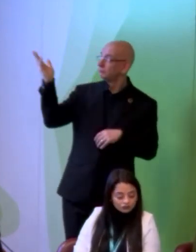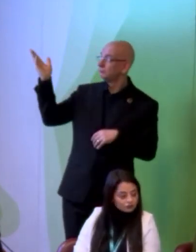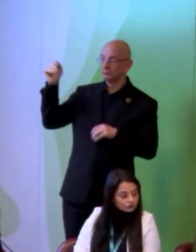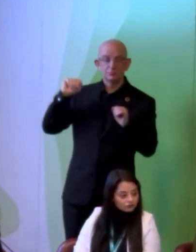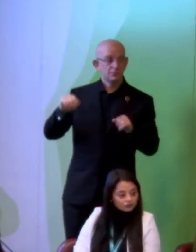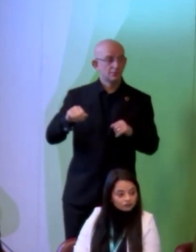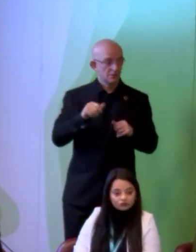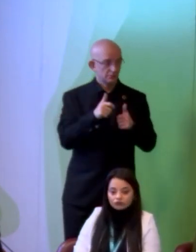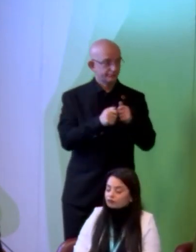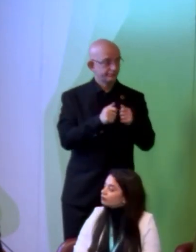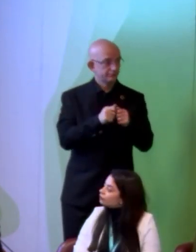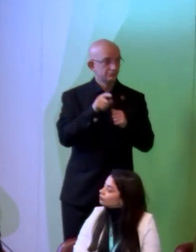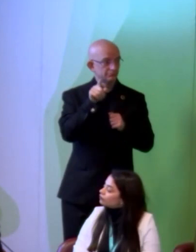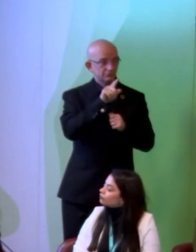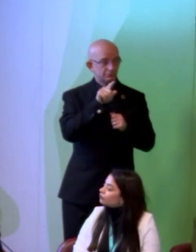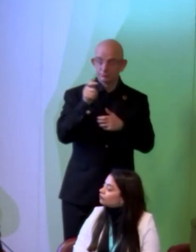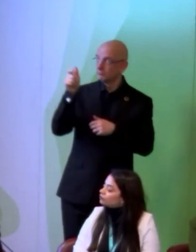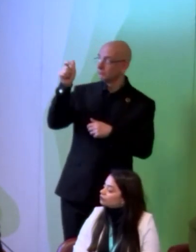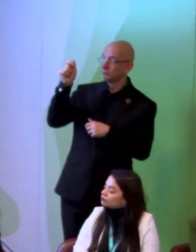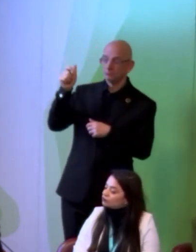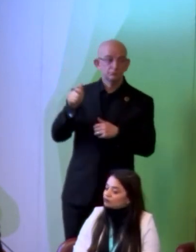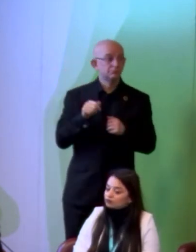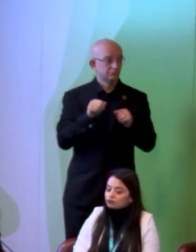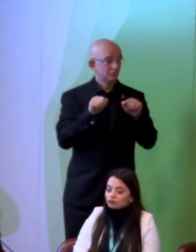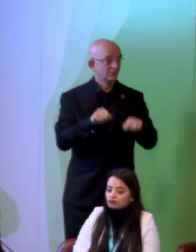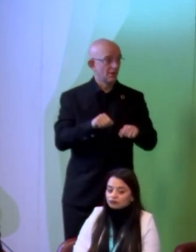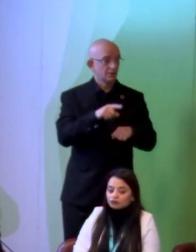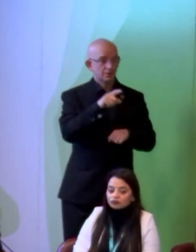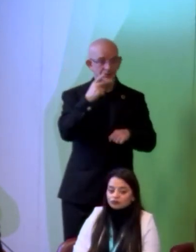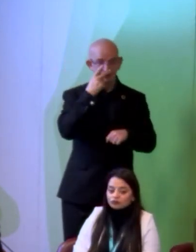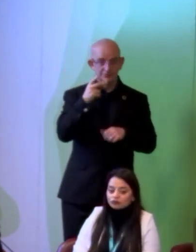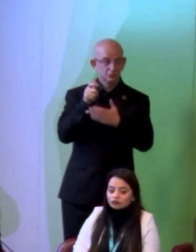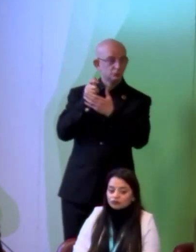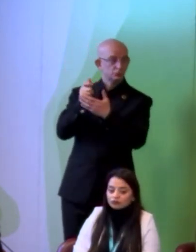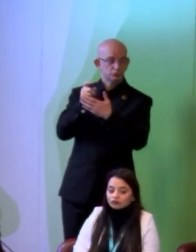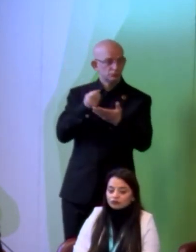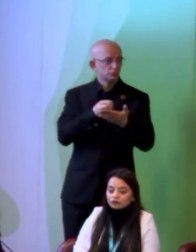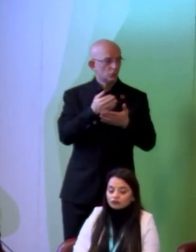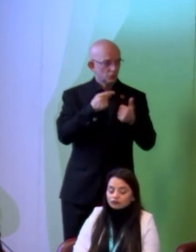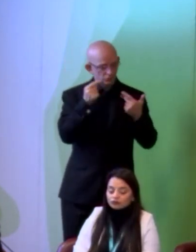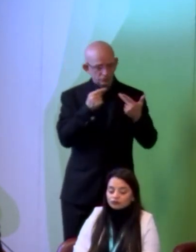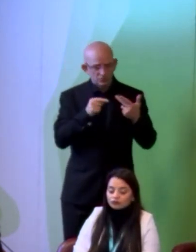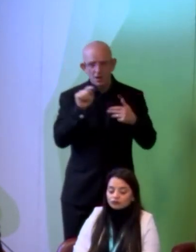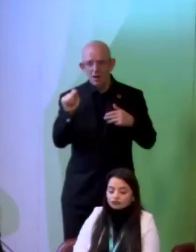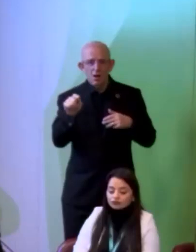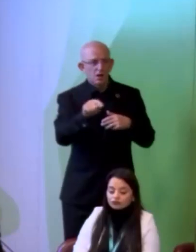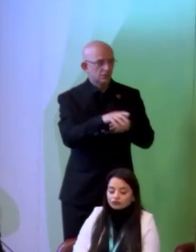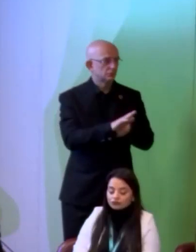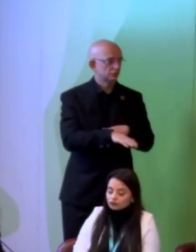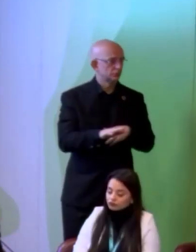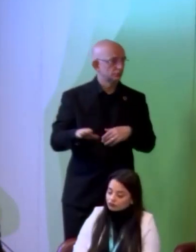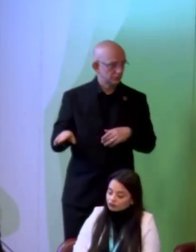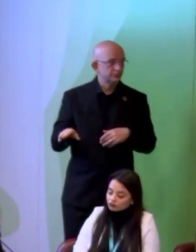from Ala, from Sharif, and several other. We have some nice QR code that you can use to download it directly that we will